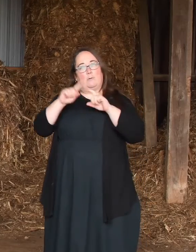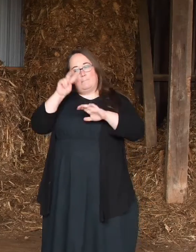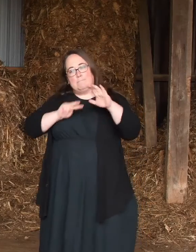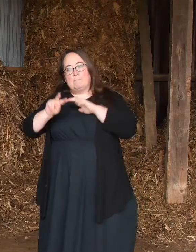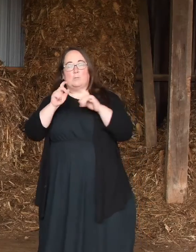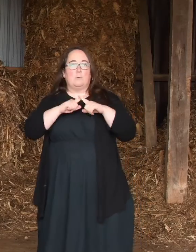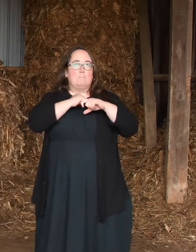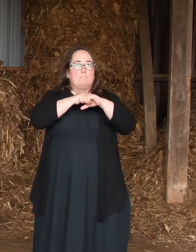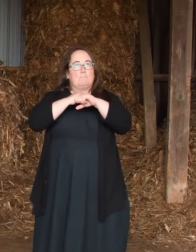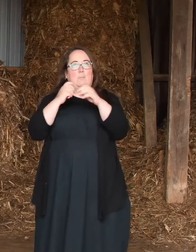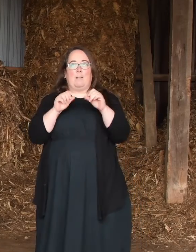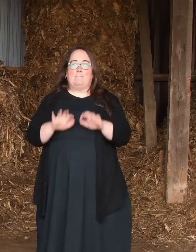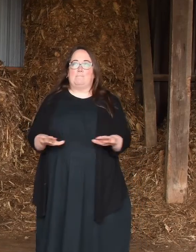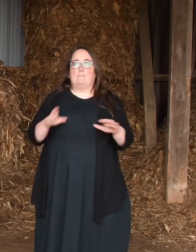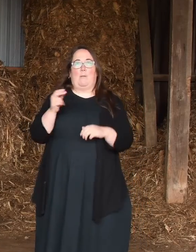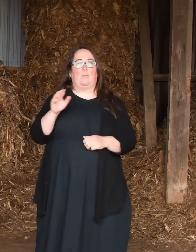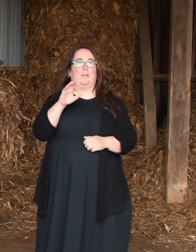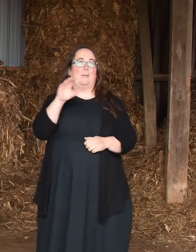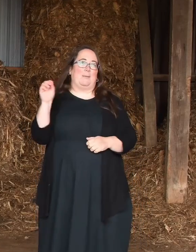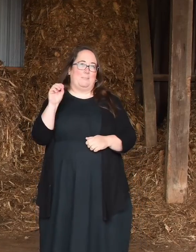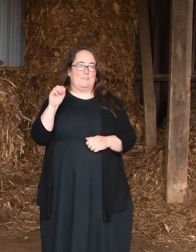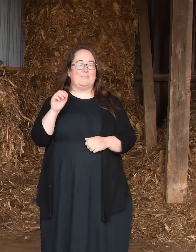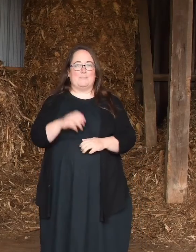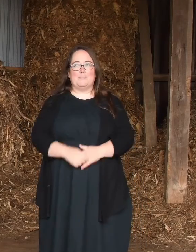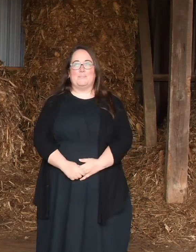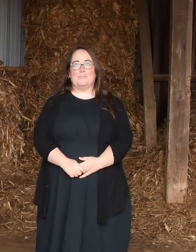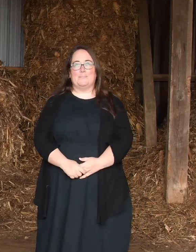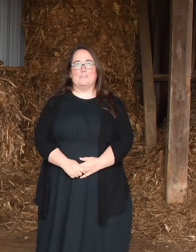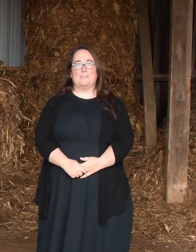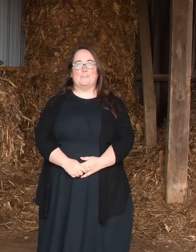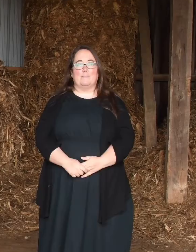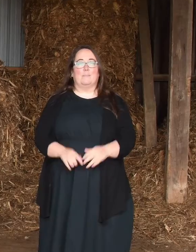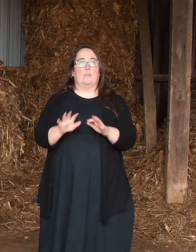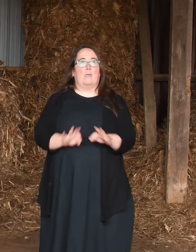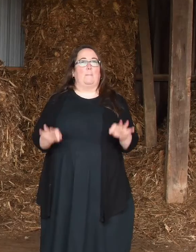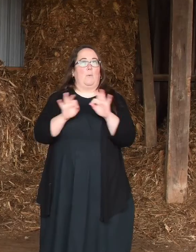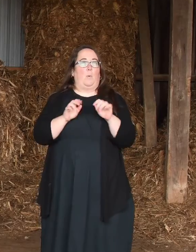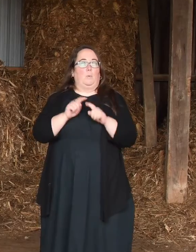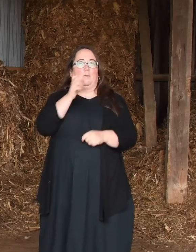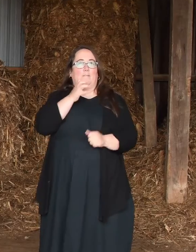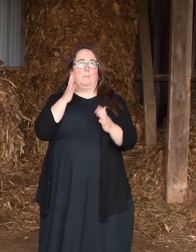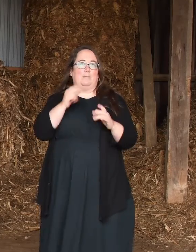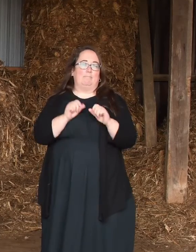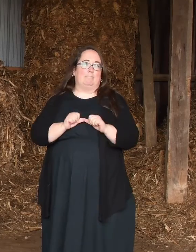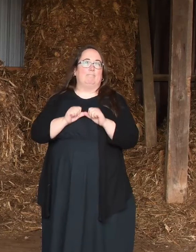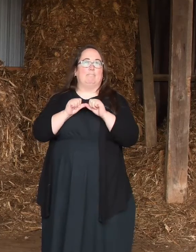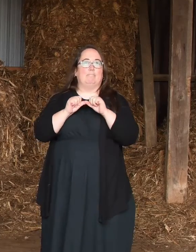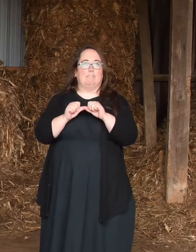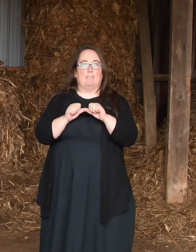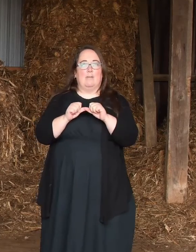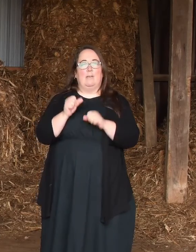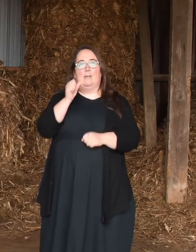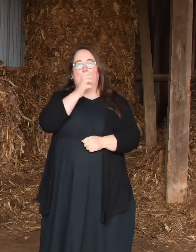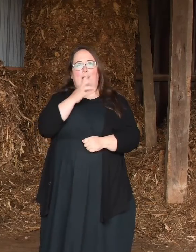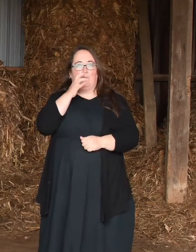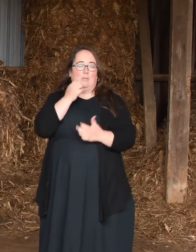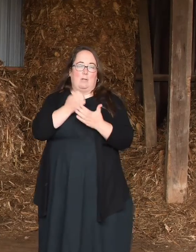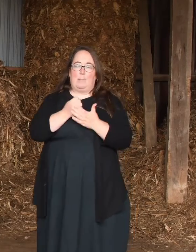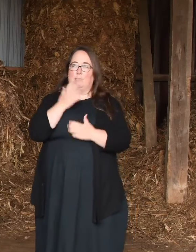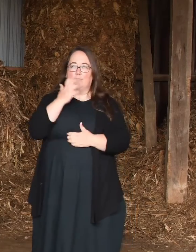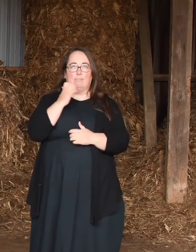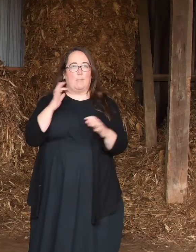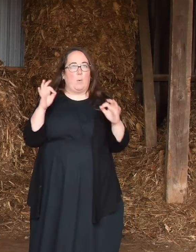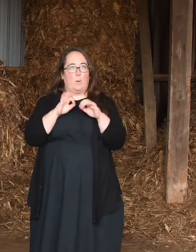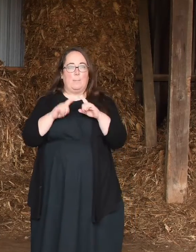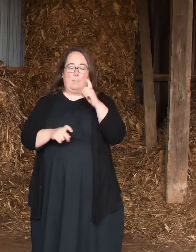land like it throughout Howard County's agricultural west. It's important to farmers and the sustainability of the agricultural economy without question,